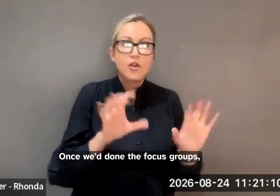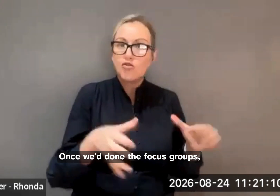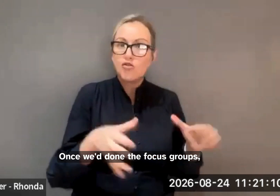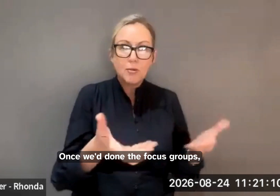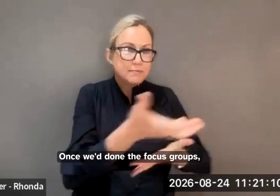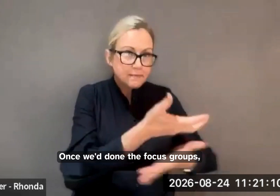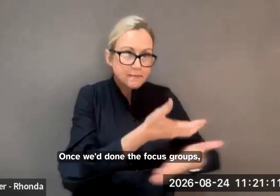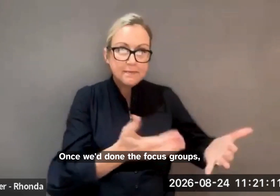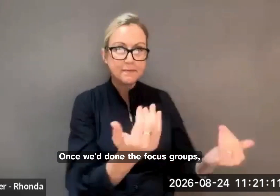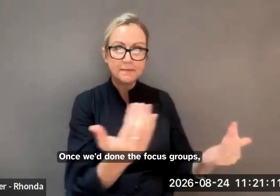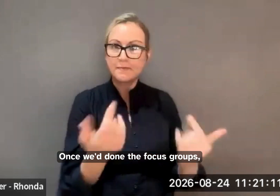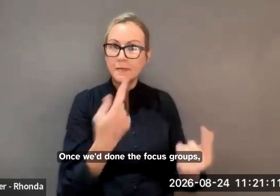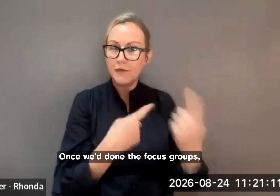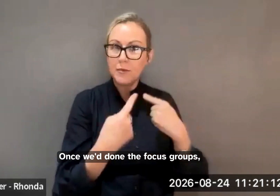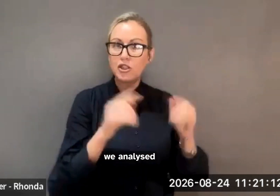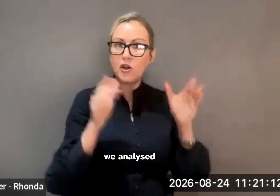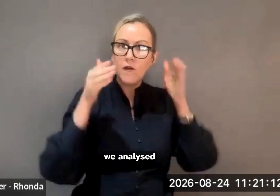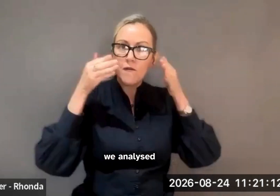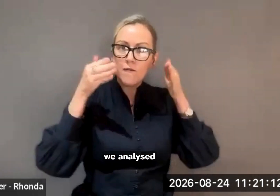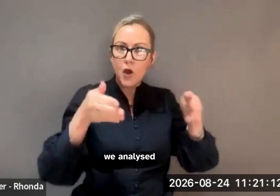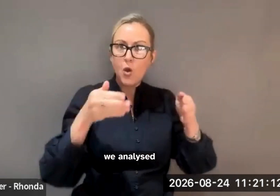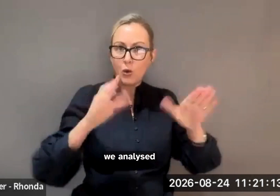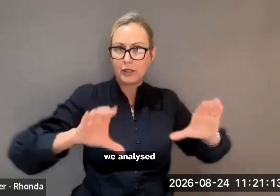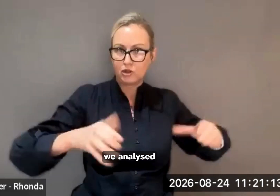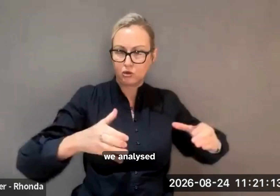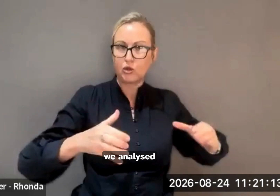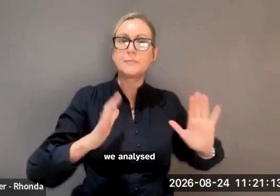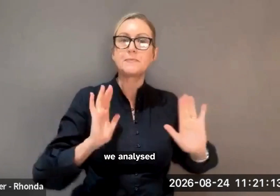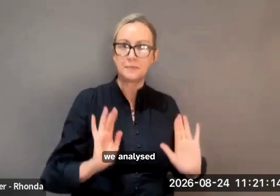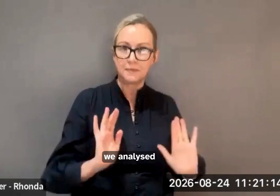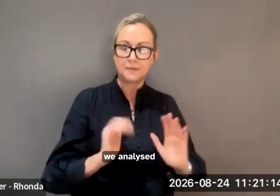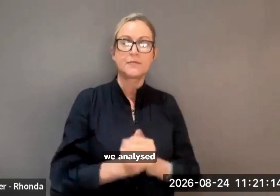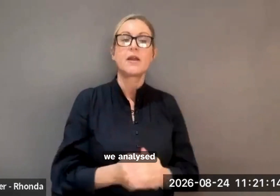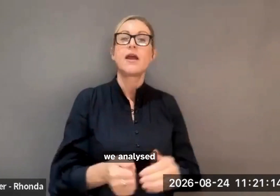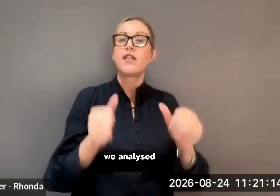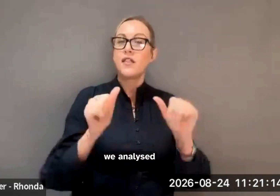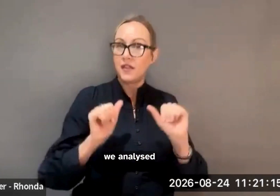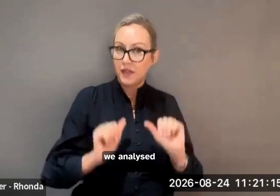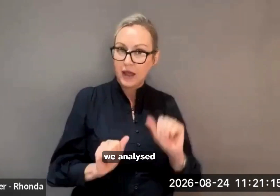Once we'd done the focus groups, we